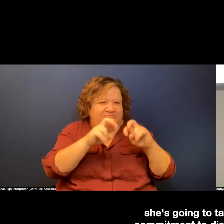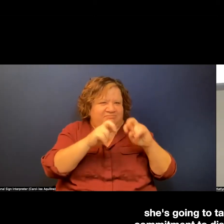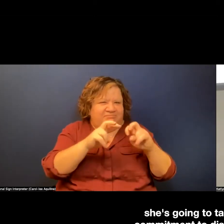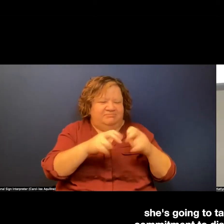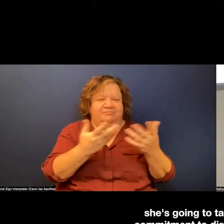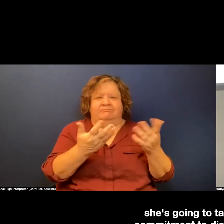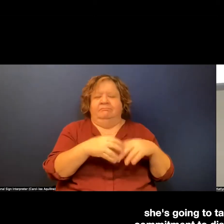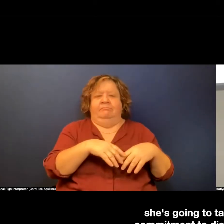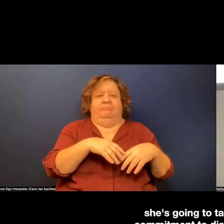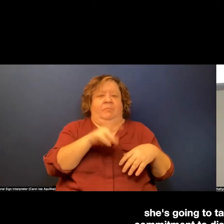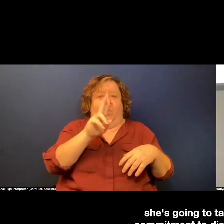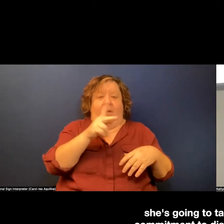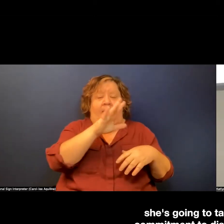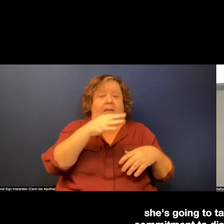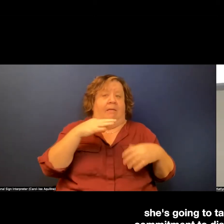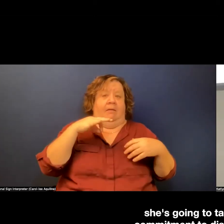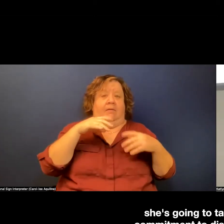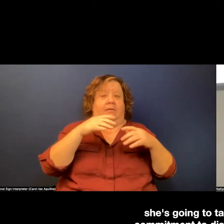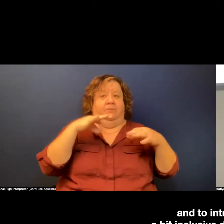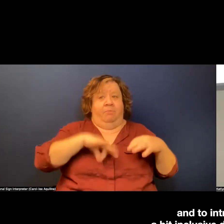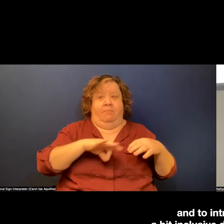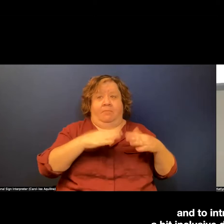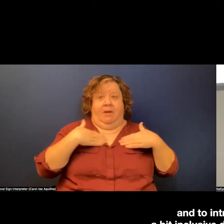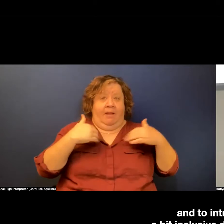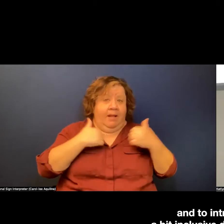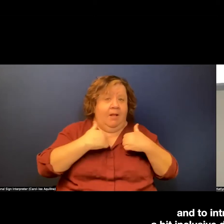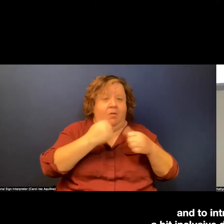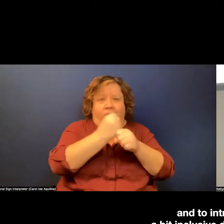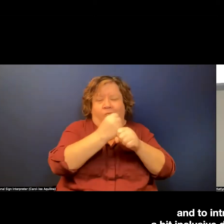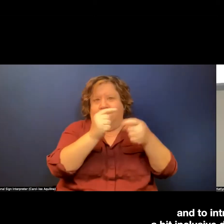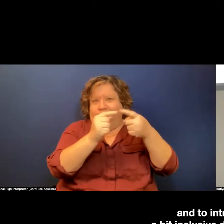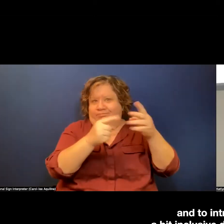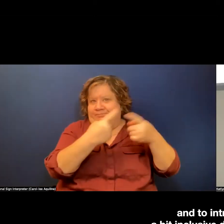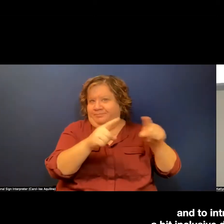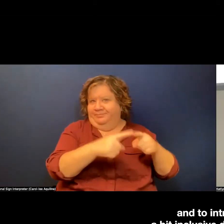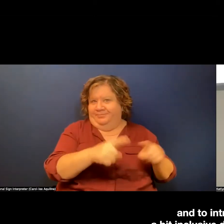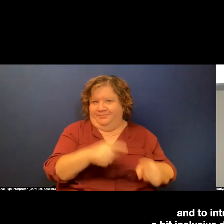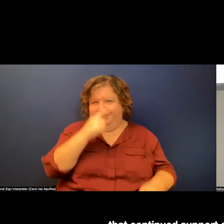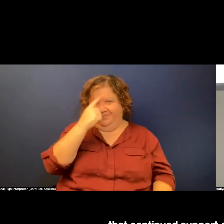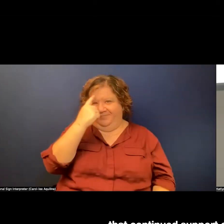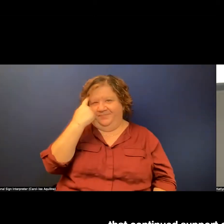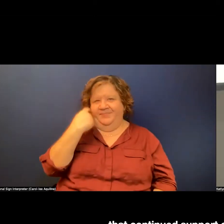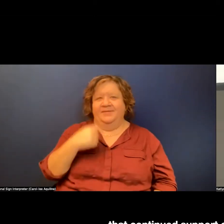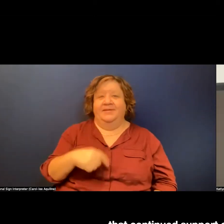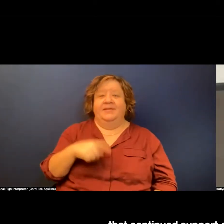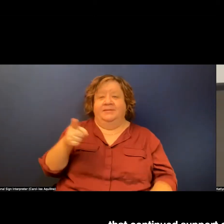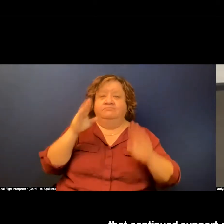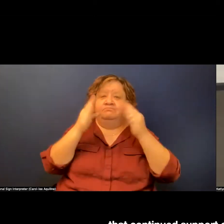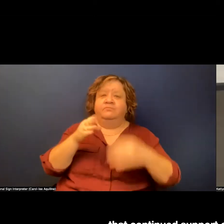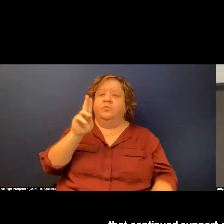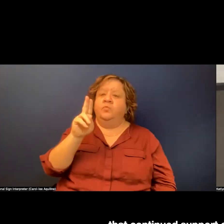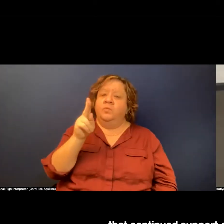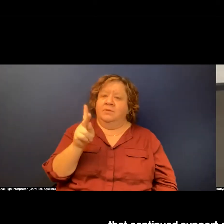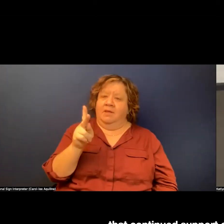she's going to talk about UK's commitment to disability inclusion and to disability inclusive development, their